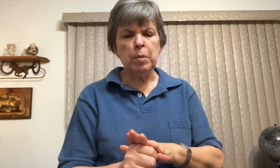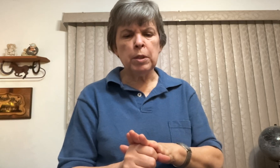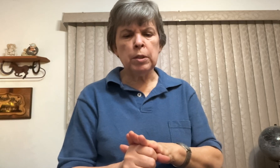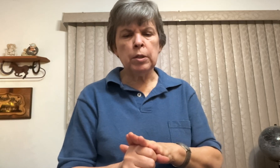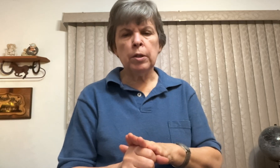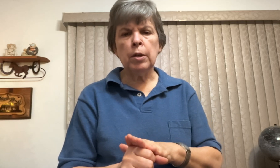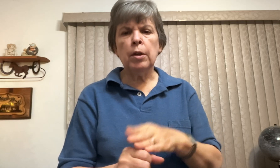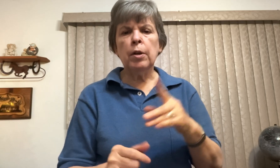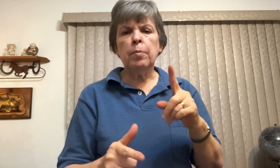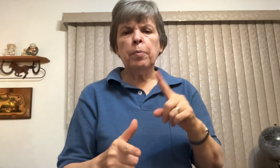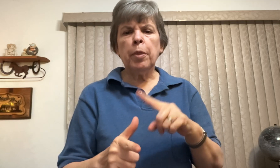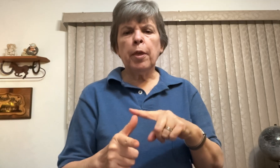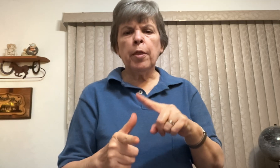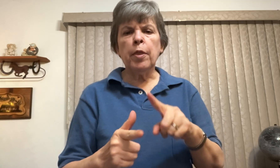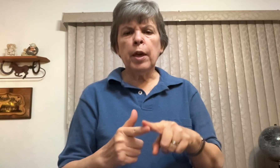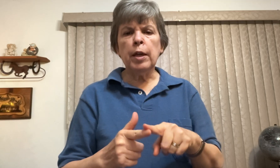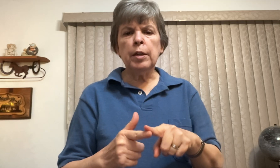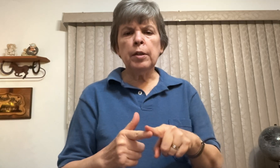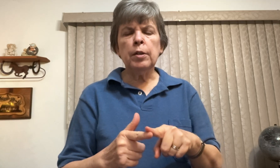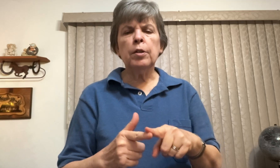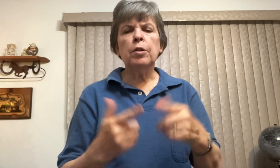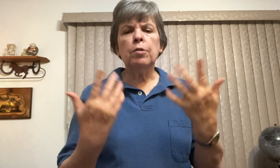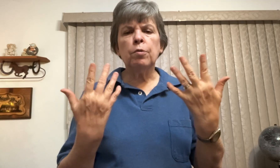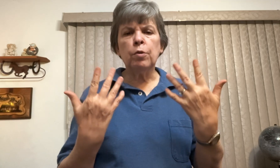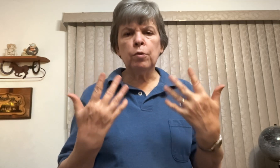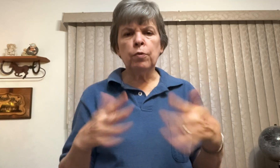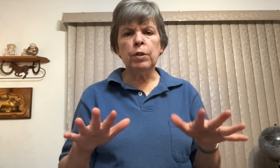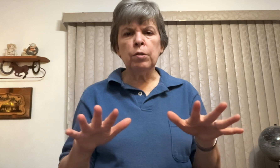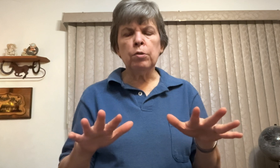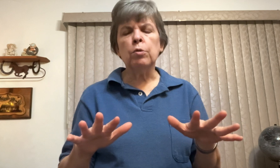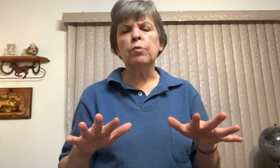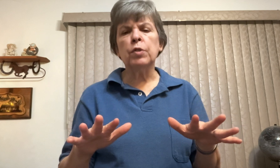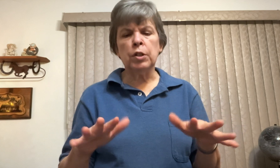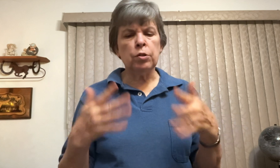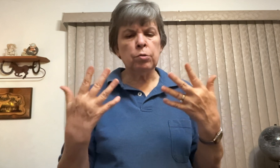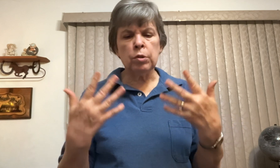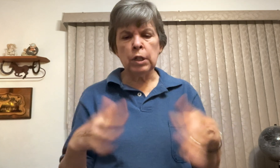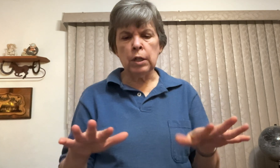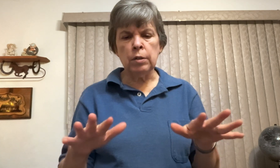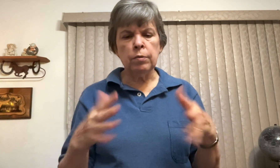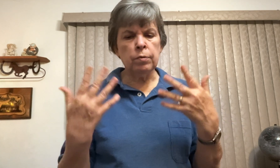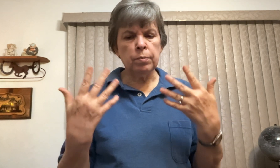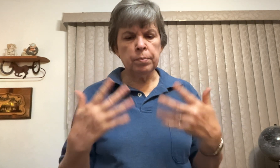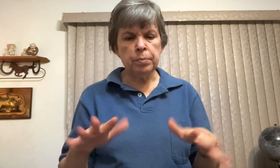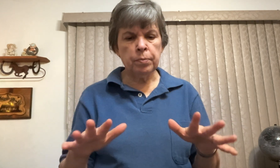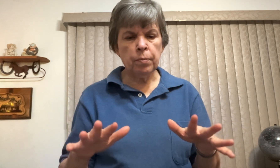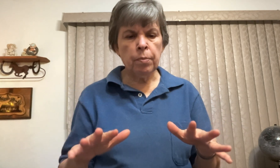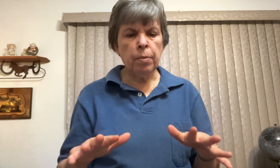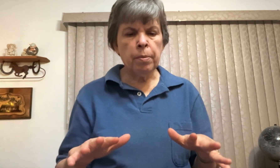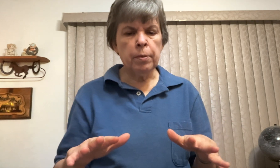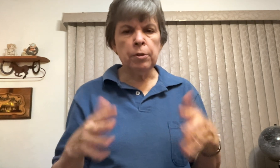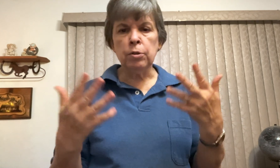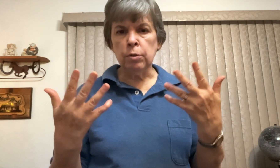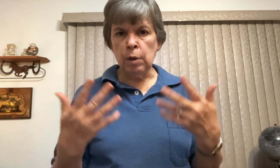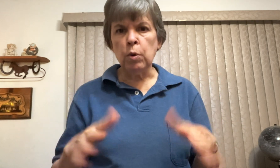Promise. Then fulfilled or finished or done. You just do that